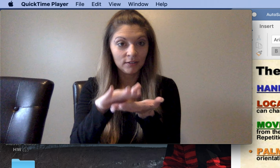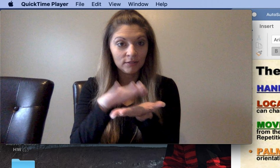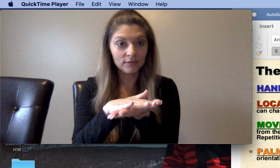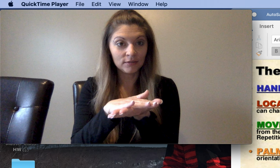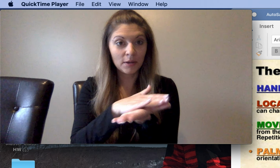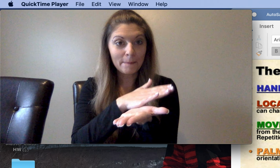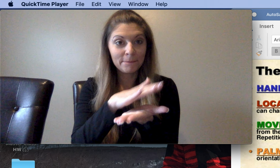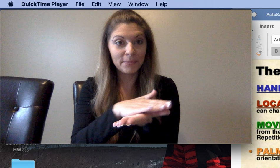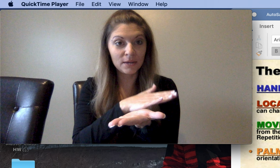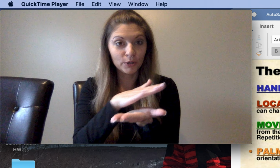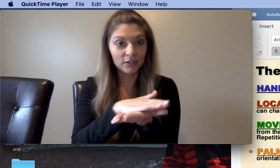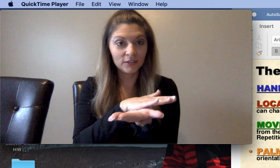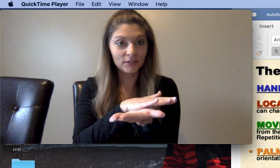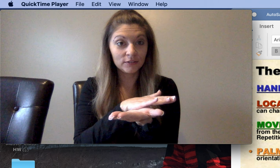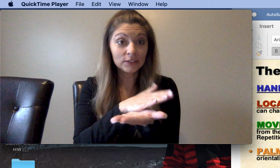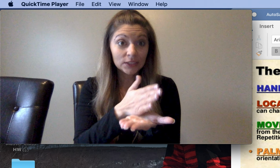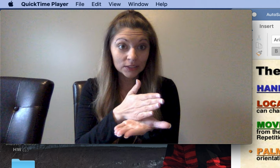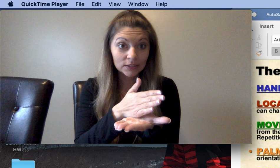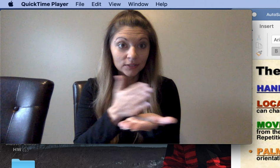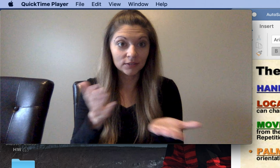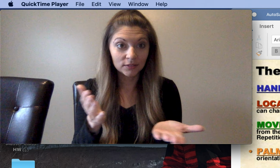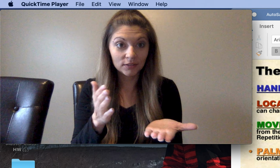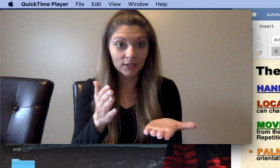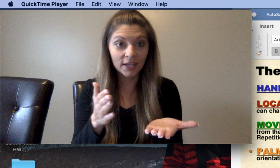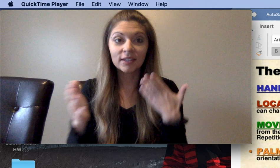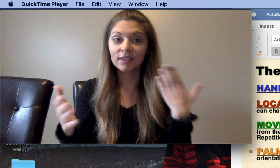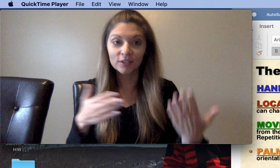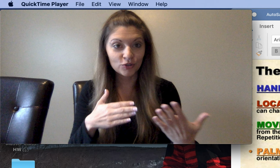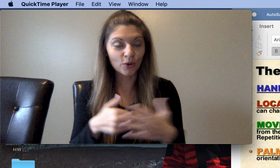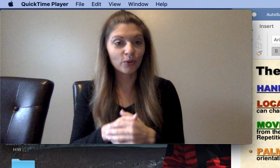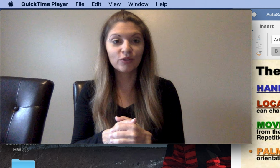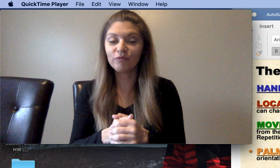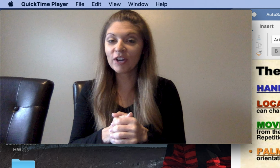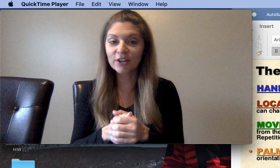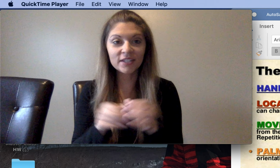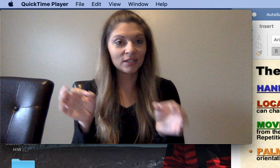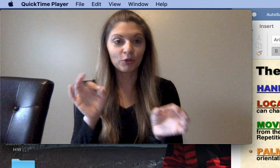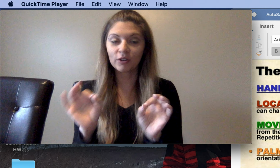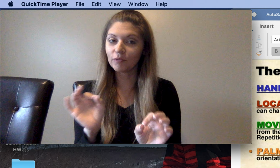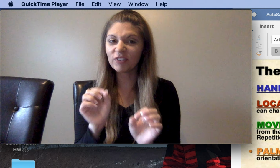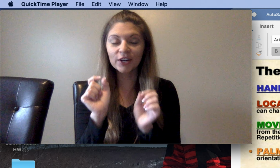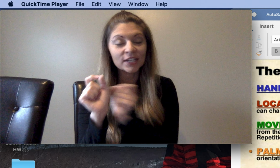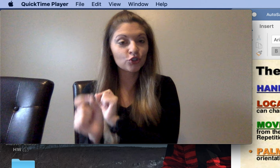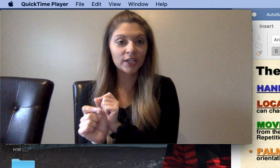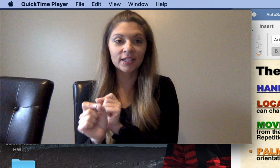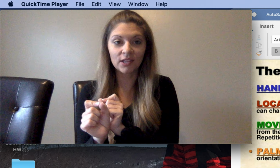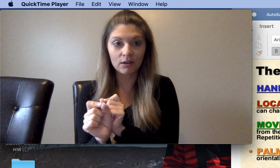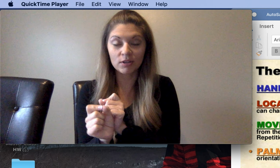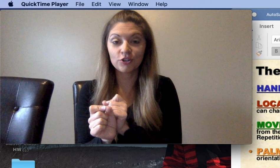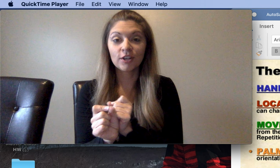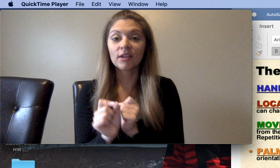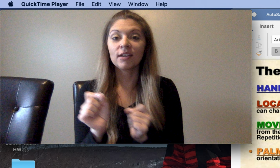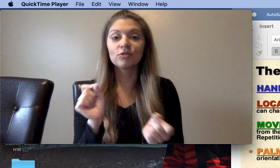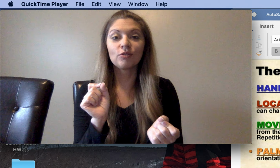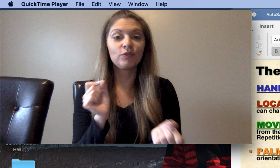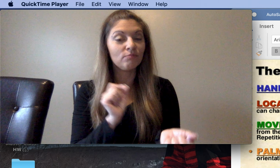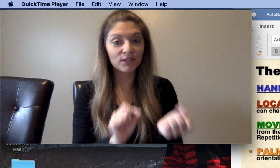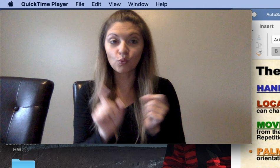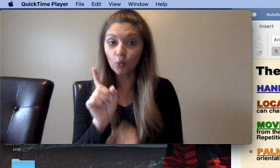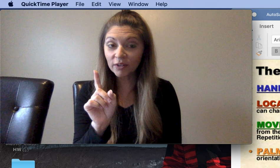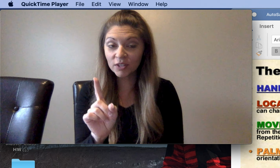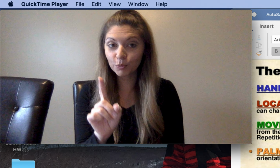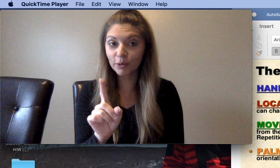Clean. Paper. Okay? So, very similar, very intricate language. And so if